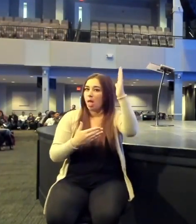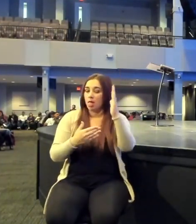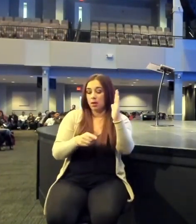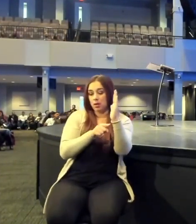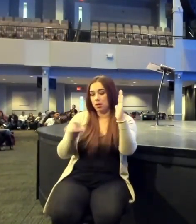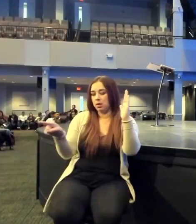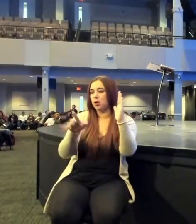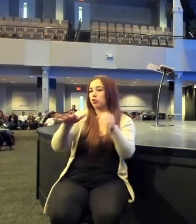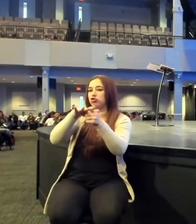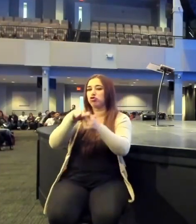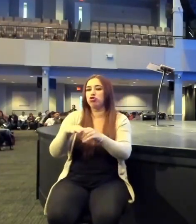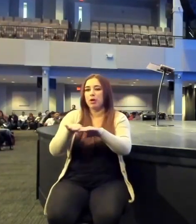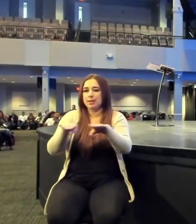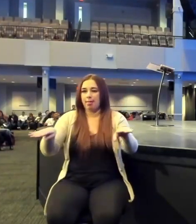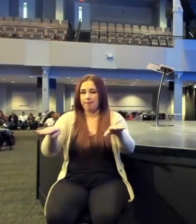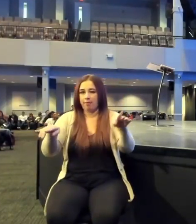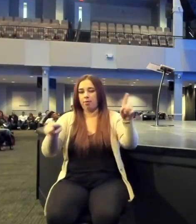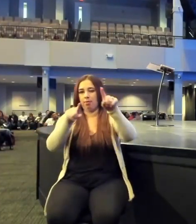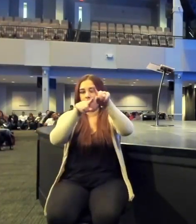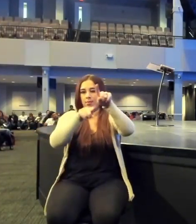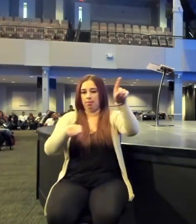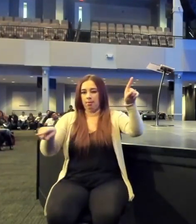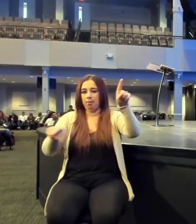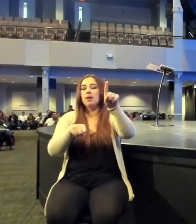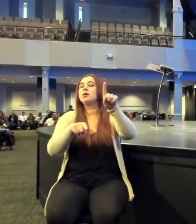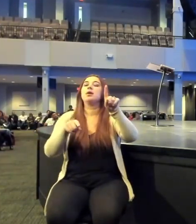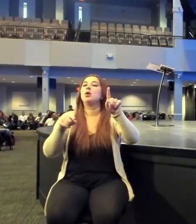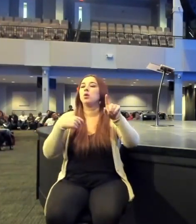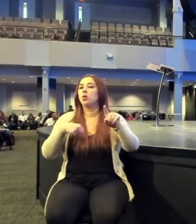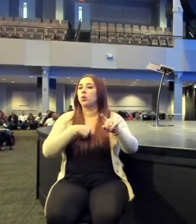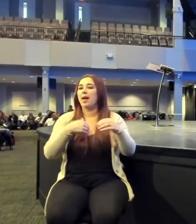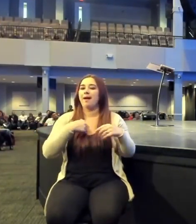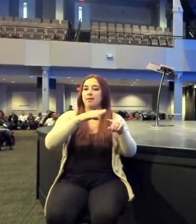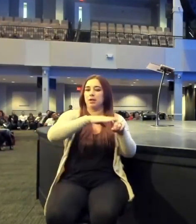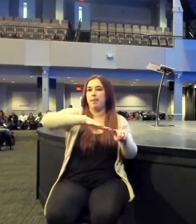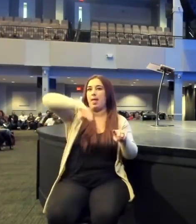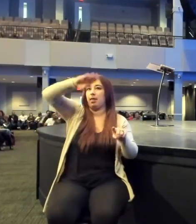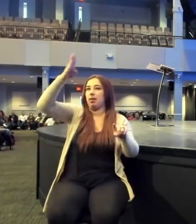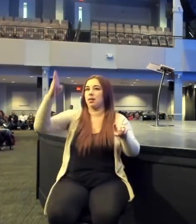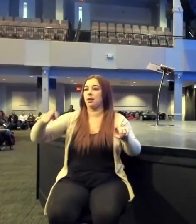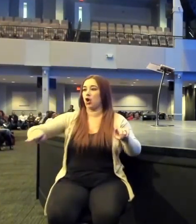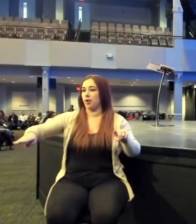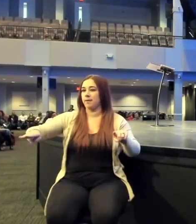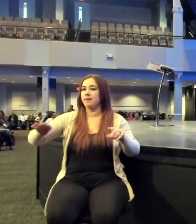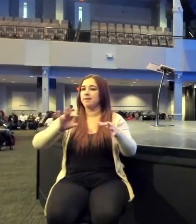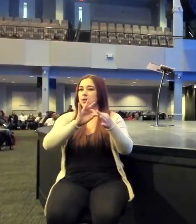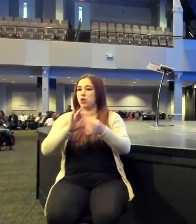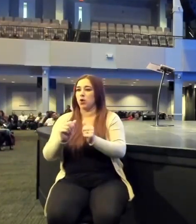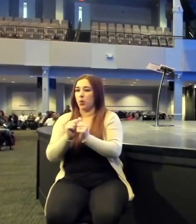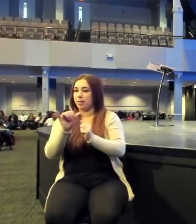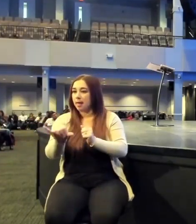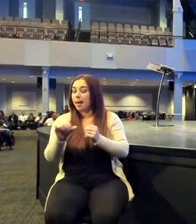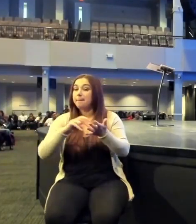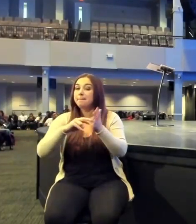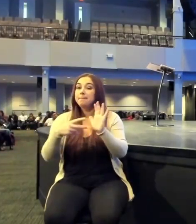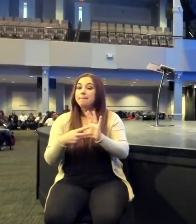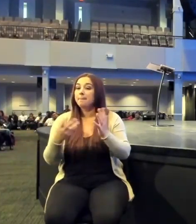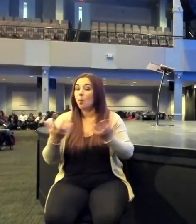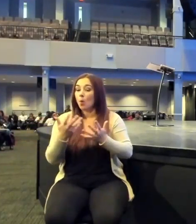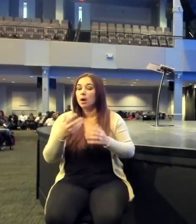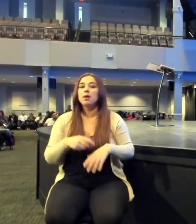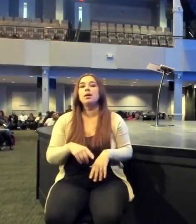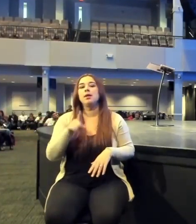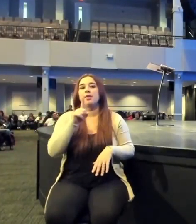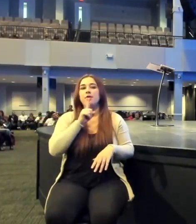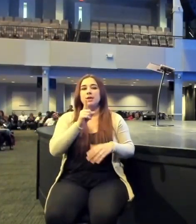level. And we talked about the fact that there's a bell-shaped curve associated with this, the idea being that there's a